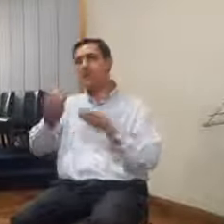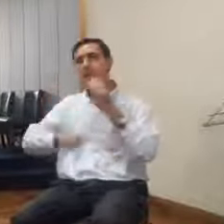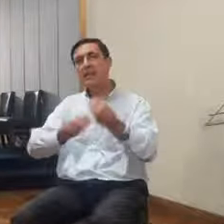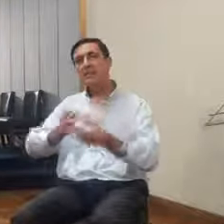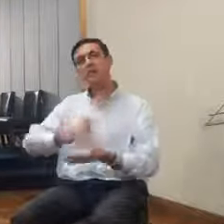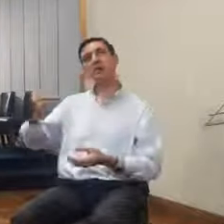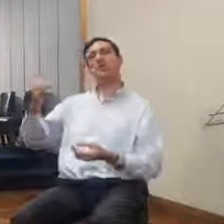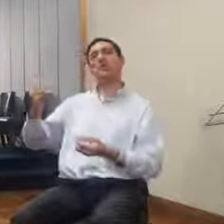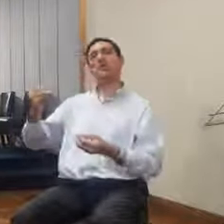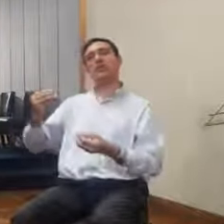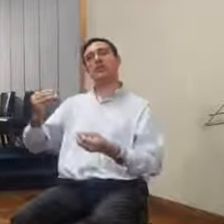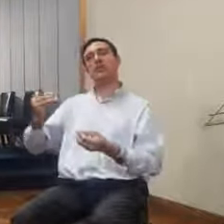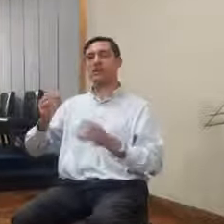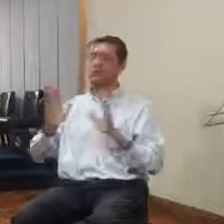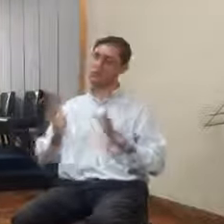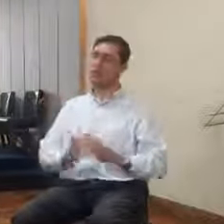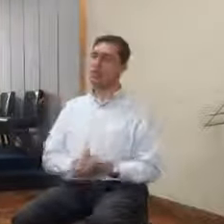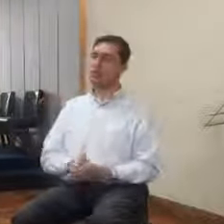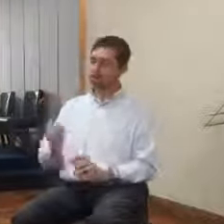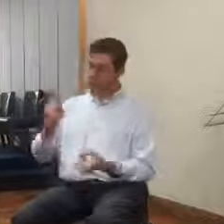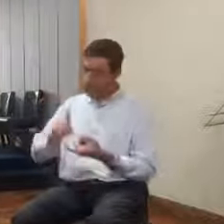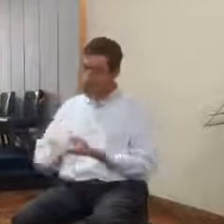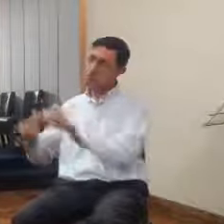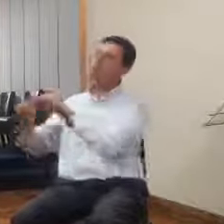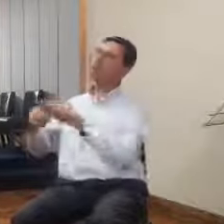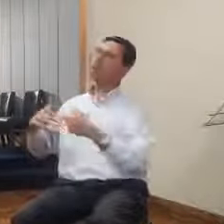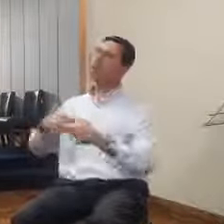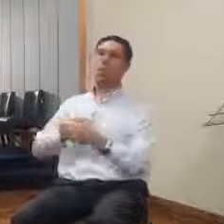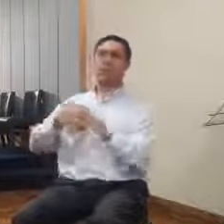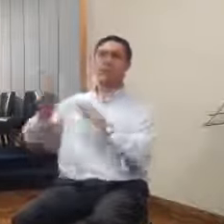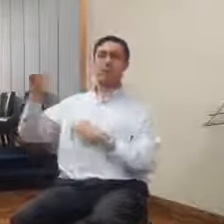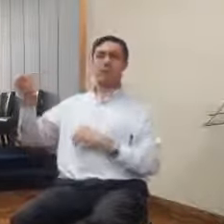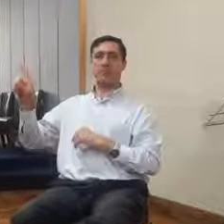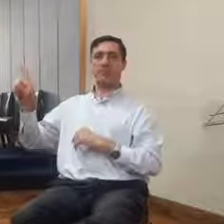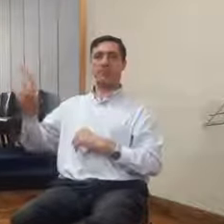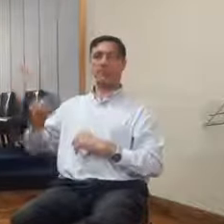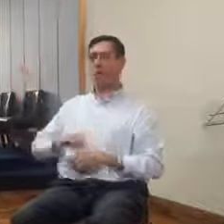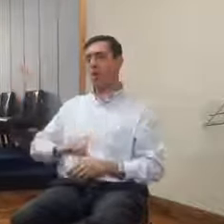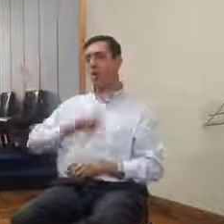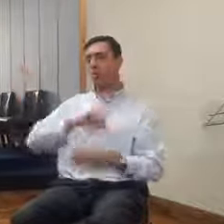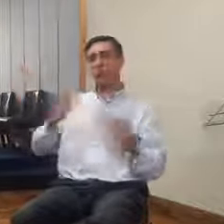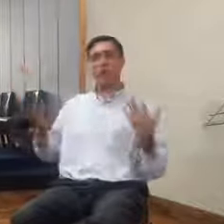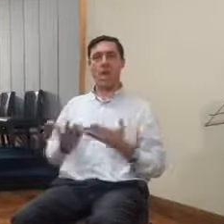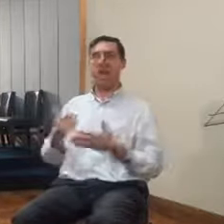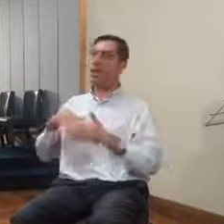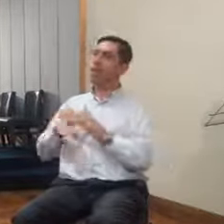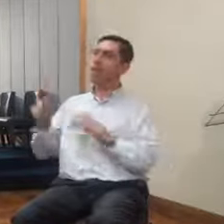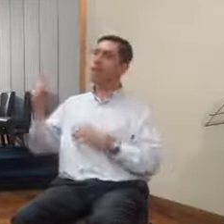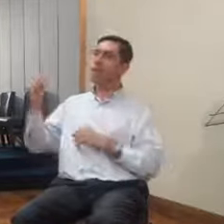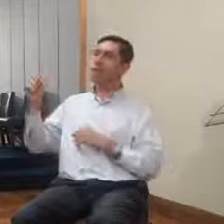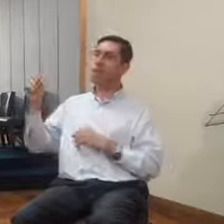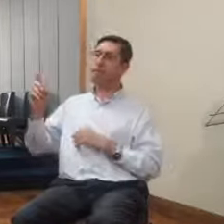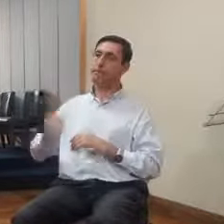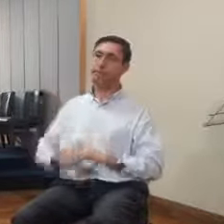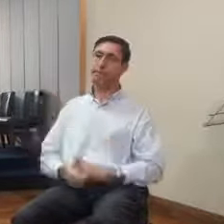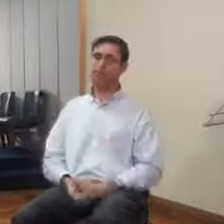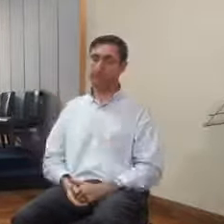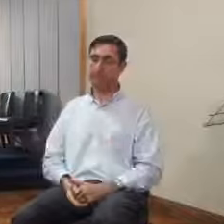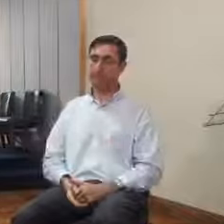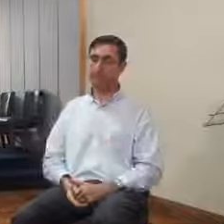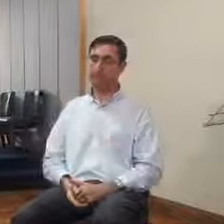And those are the only sure things in which we can have confidence. He will deliver us by whatever means